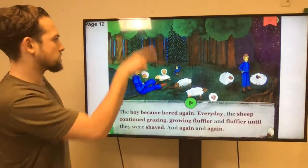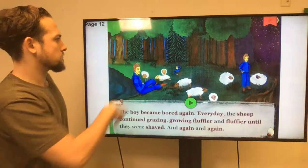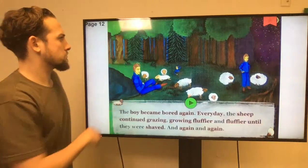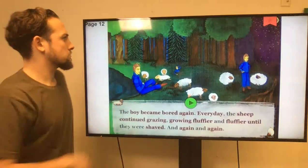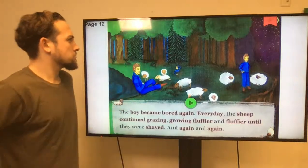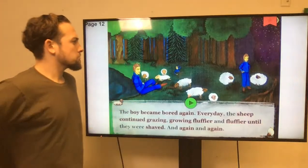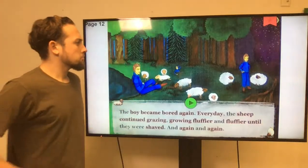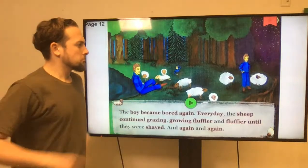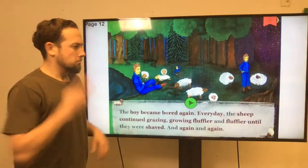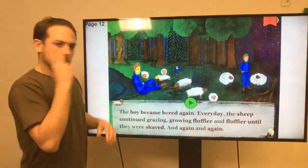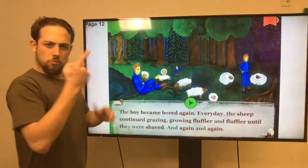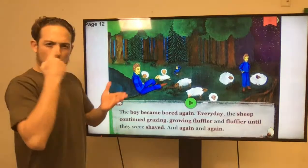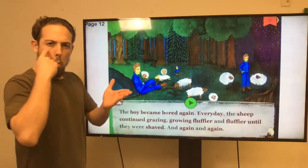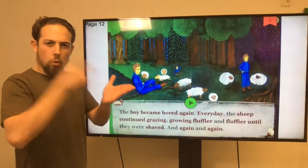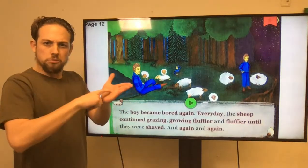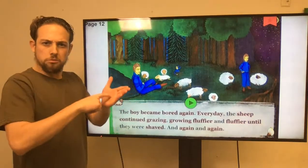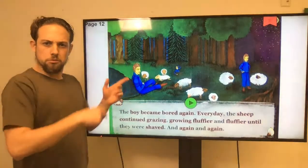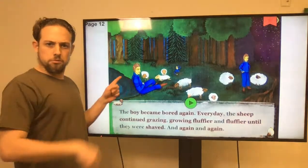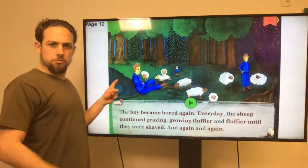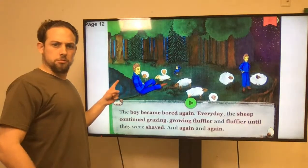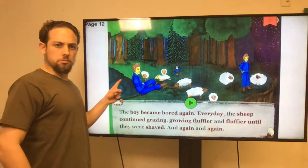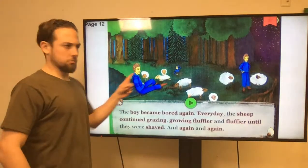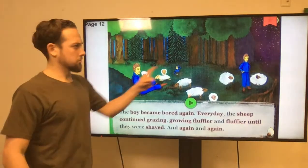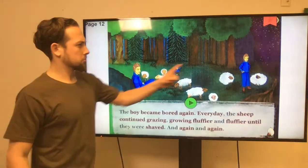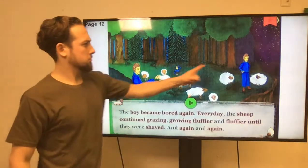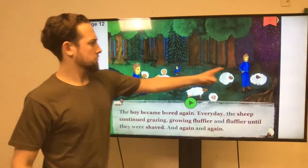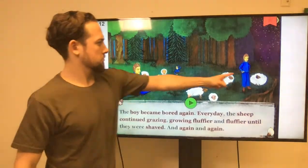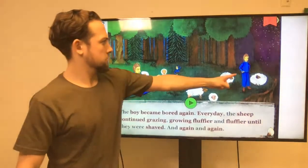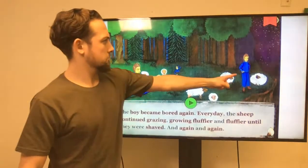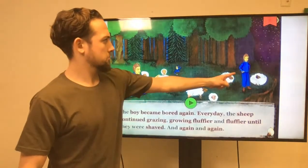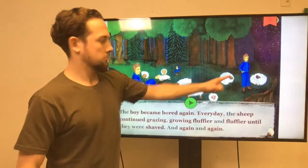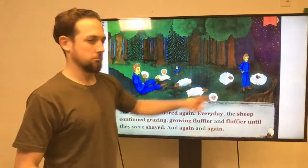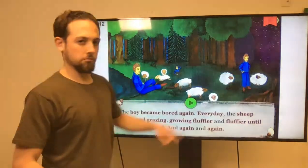Let's take a look at this next page. What do you see?